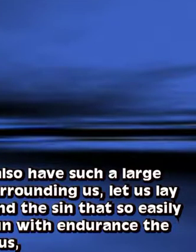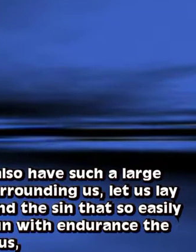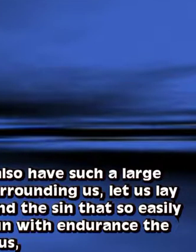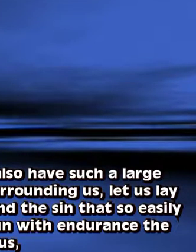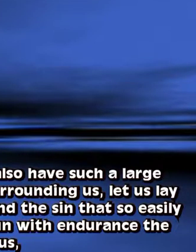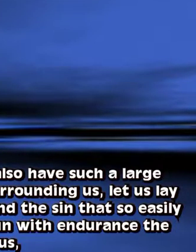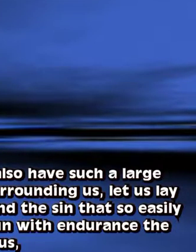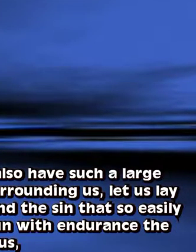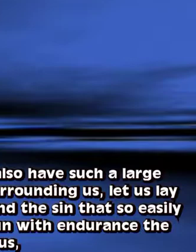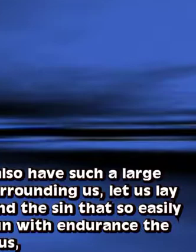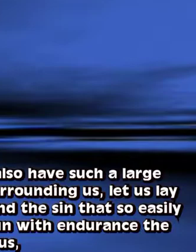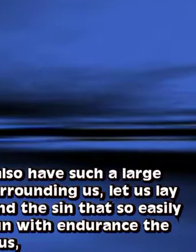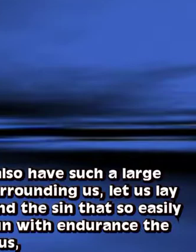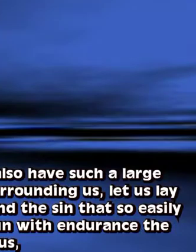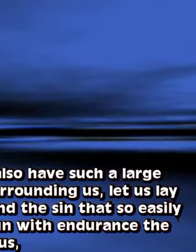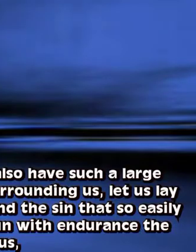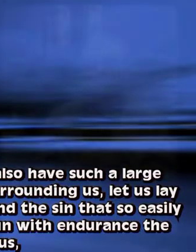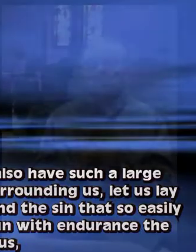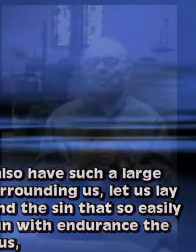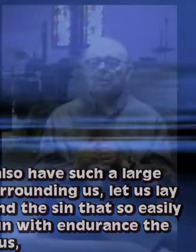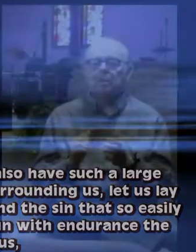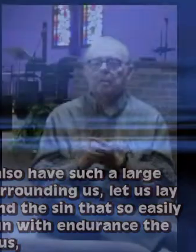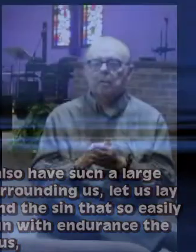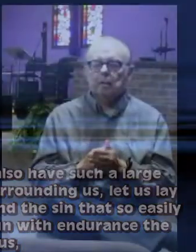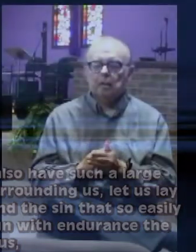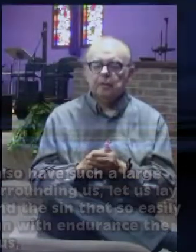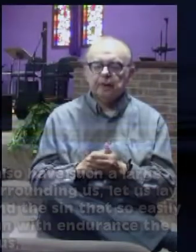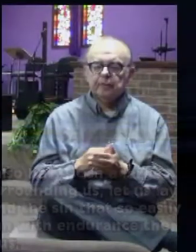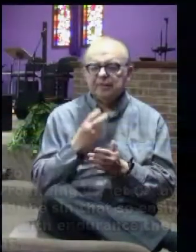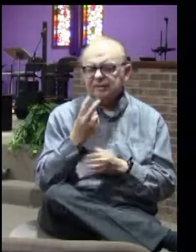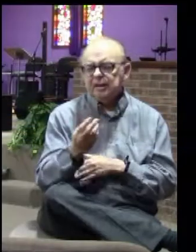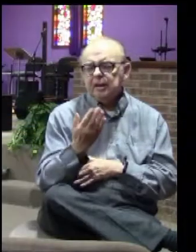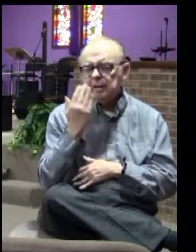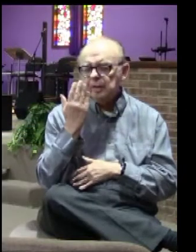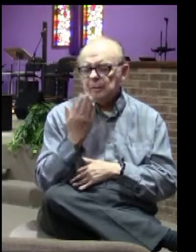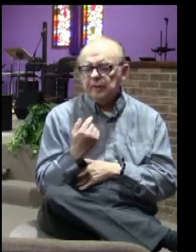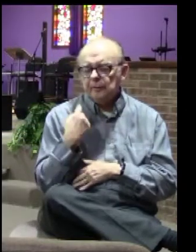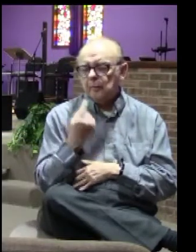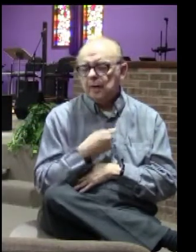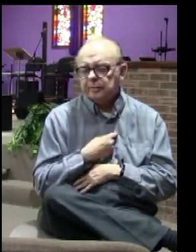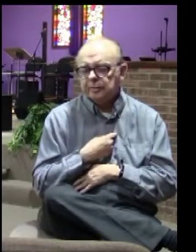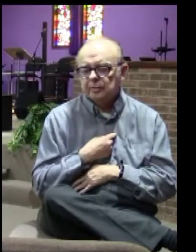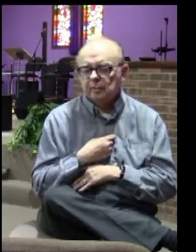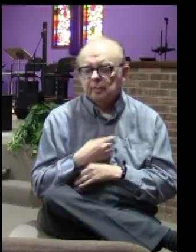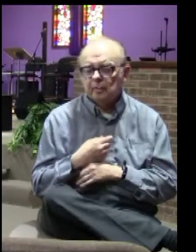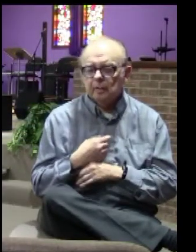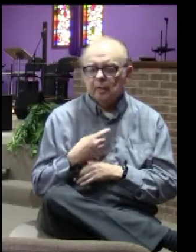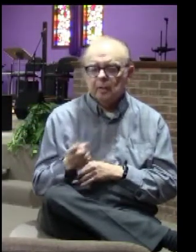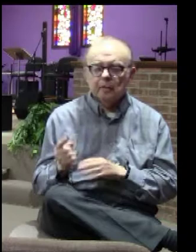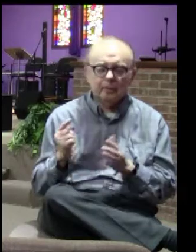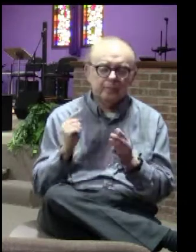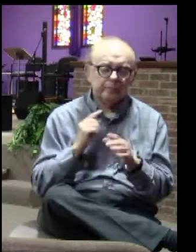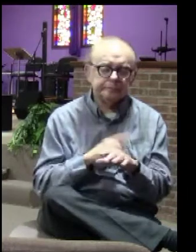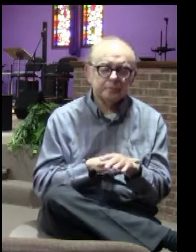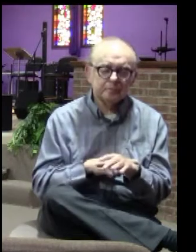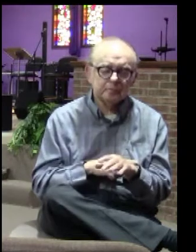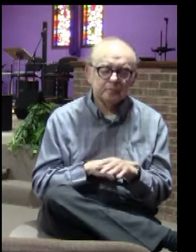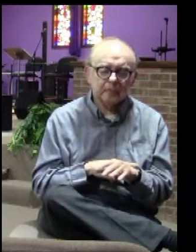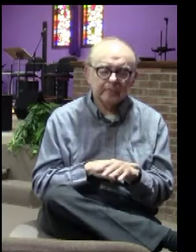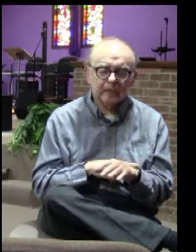the race that lies before us. There are